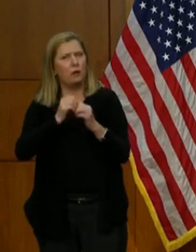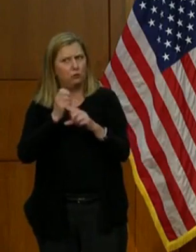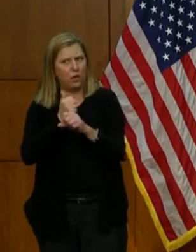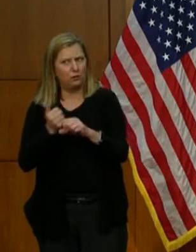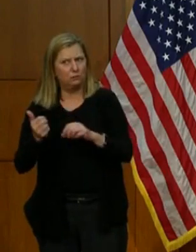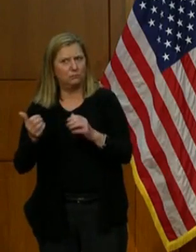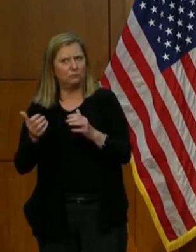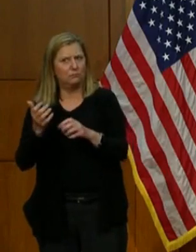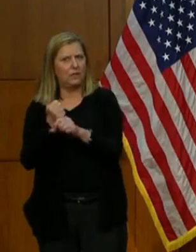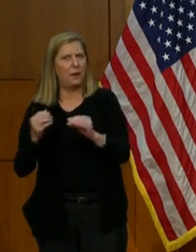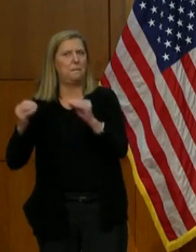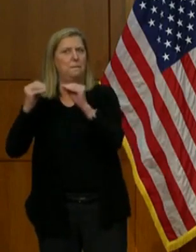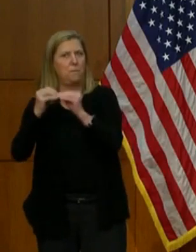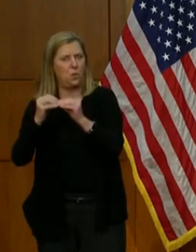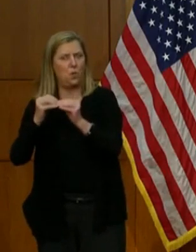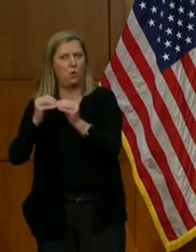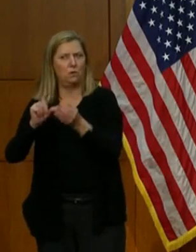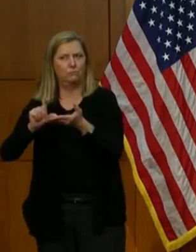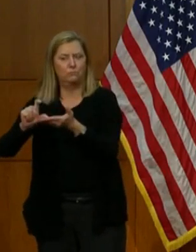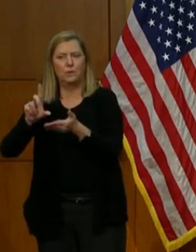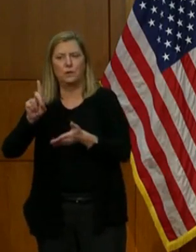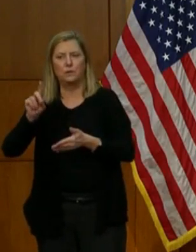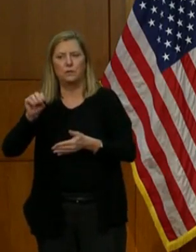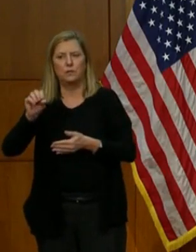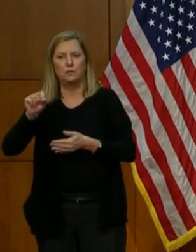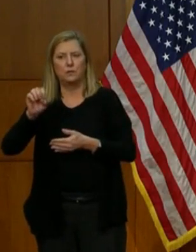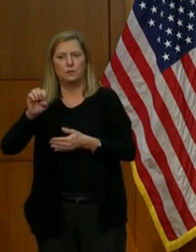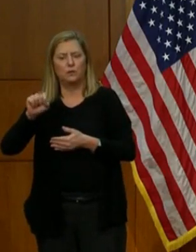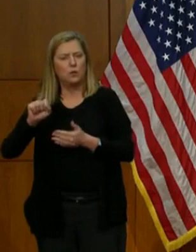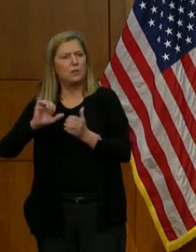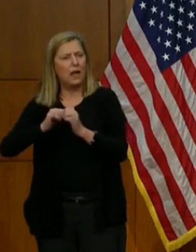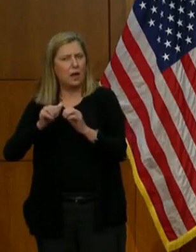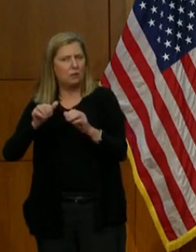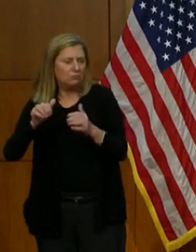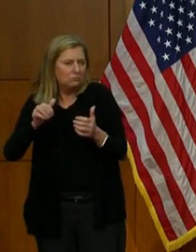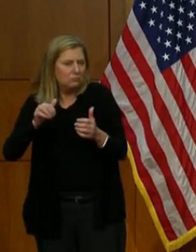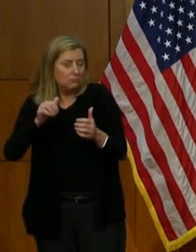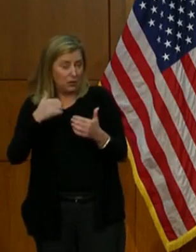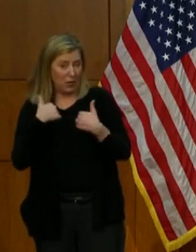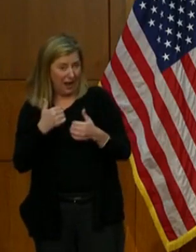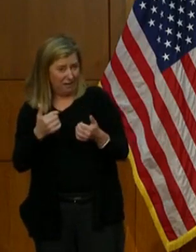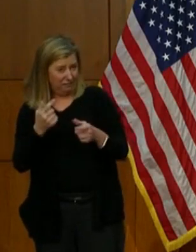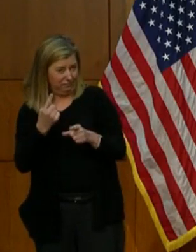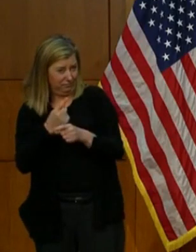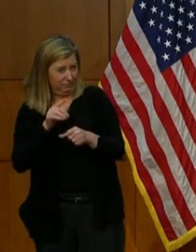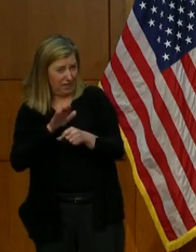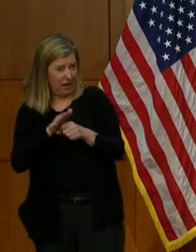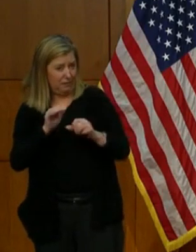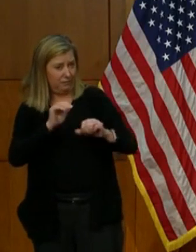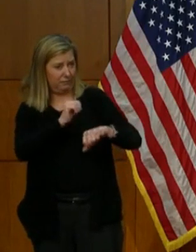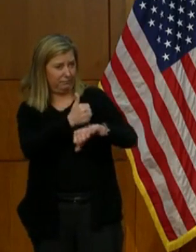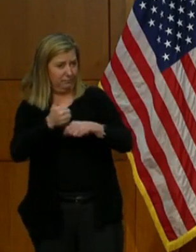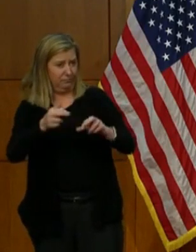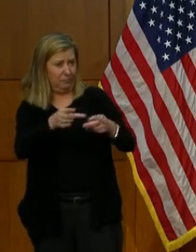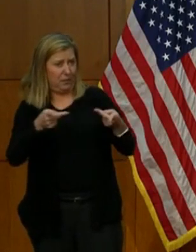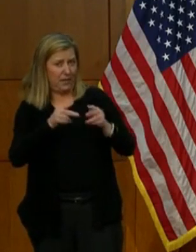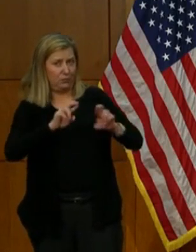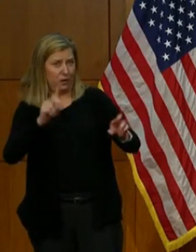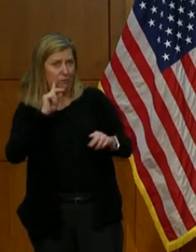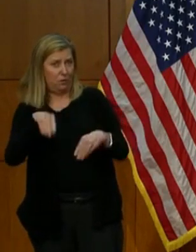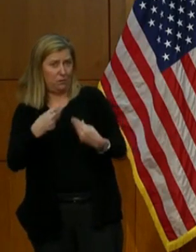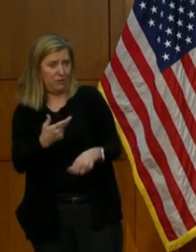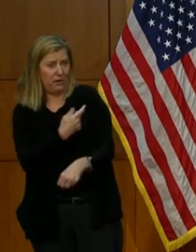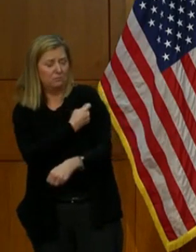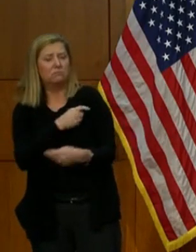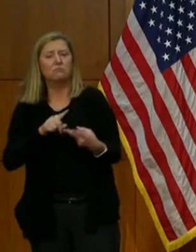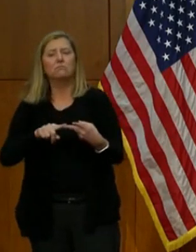you touch on the infrastructure that Virginia has to be able to mass vaccinate? And then when it comes to schools, are you setting a hard date